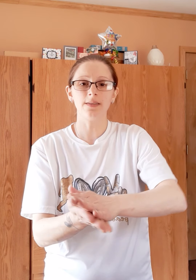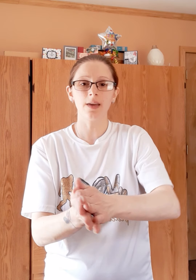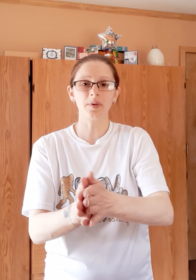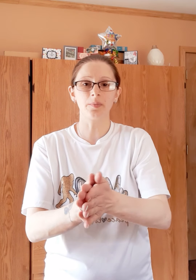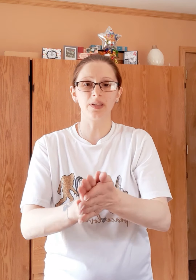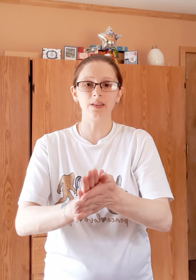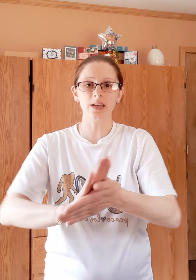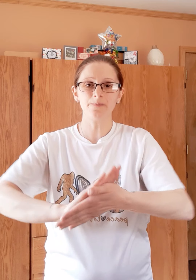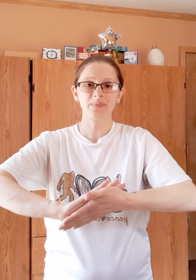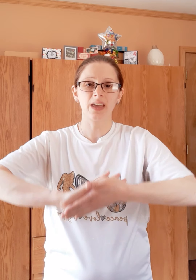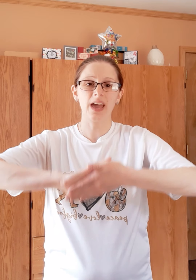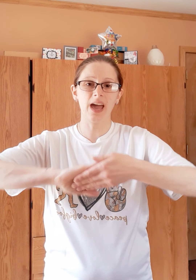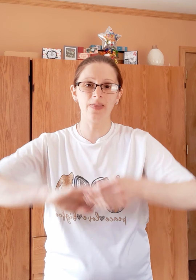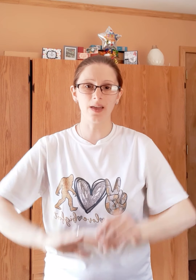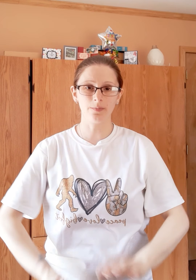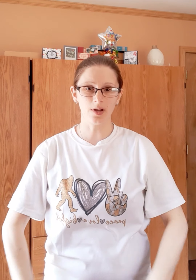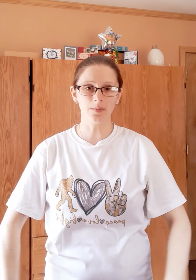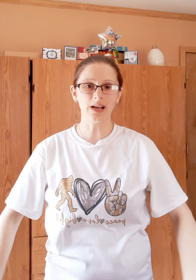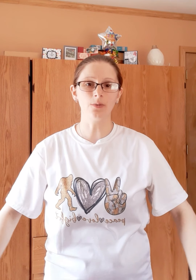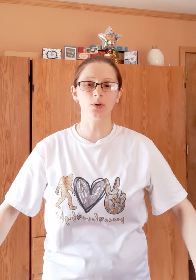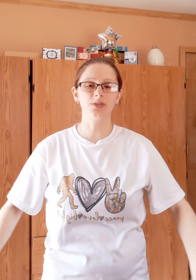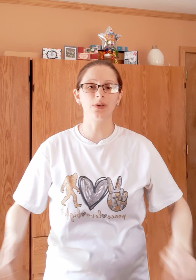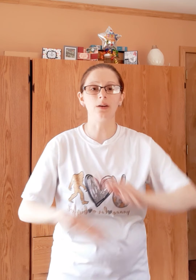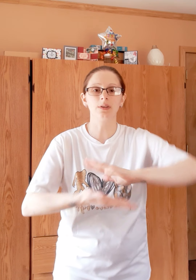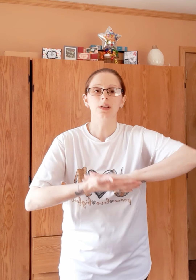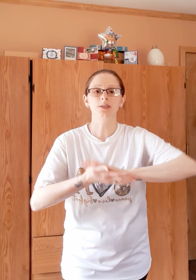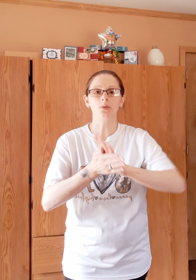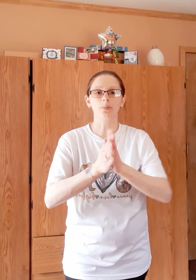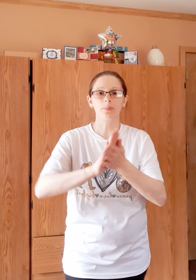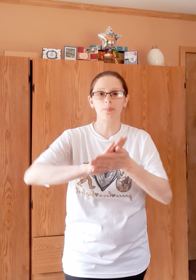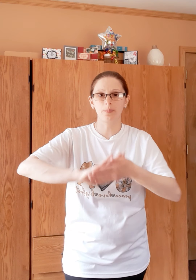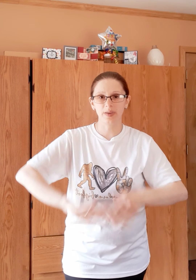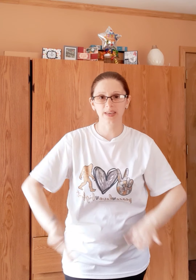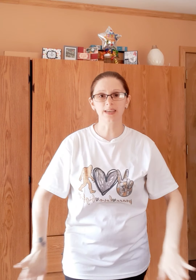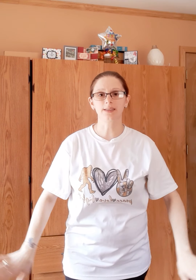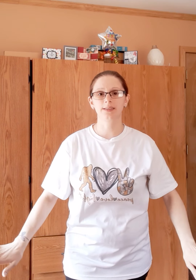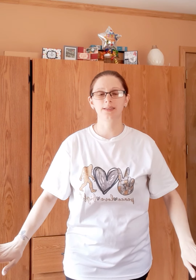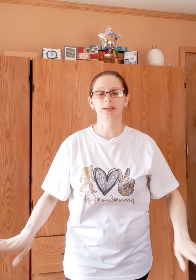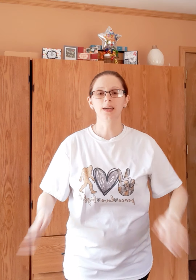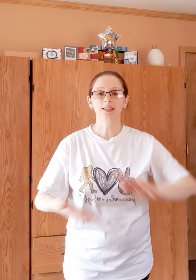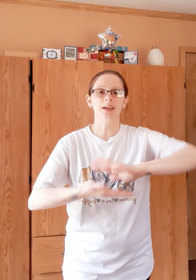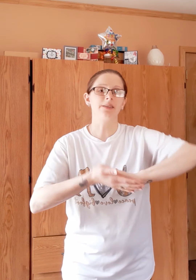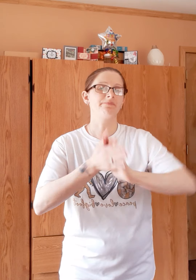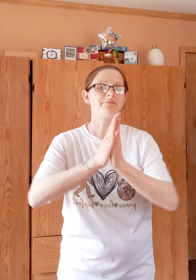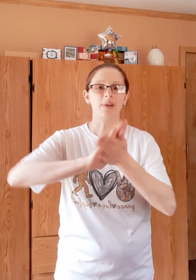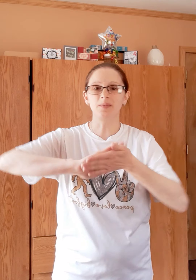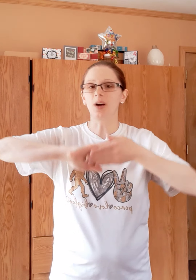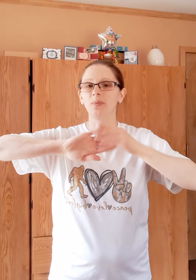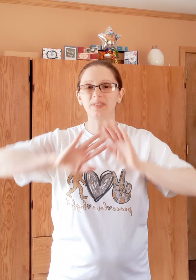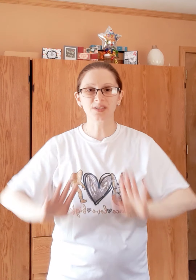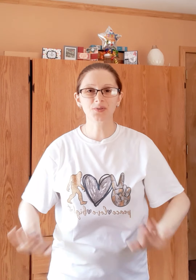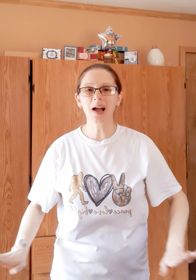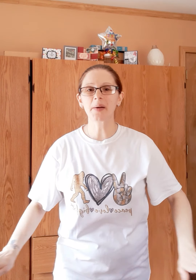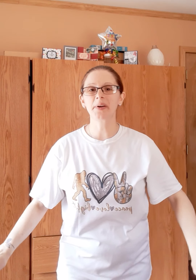them completely, and then come down towards the ground. So peace. It's like, I'm done with this drama. I